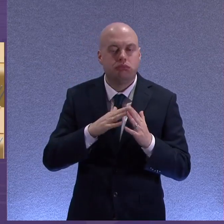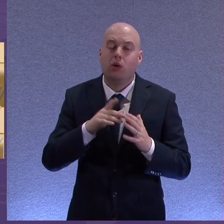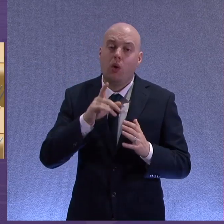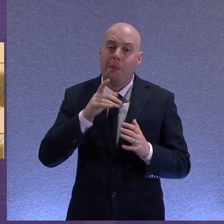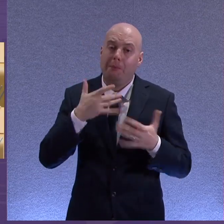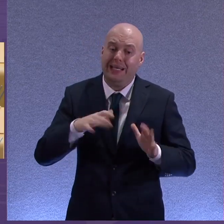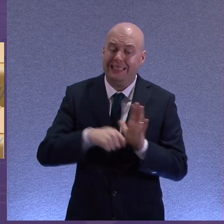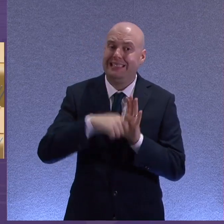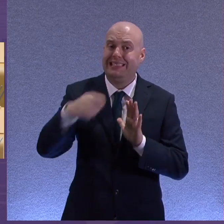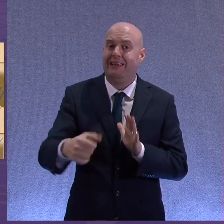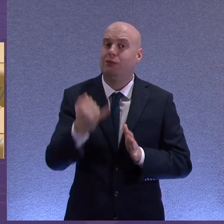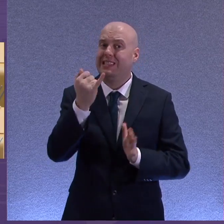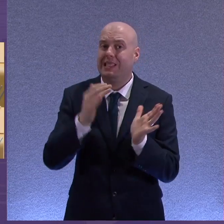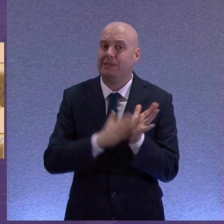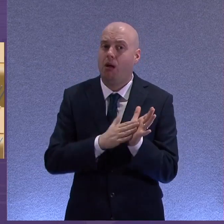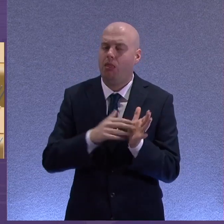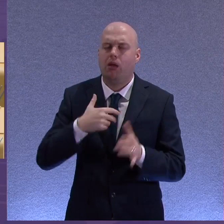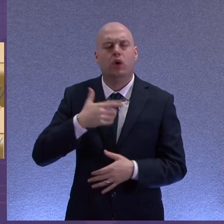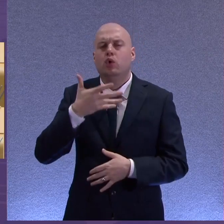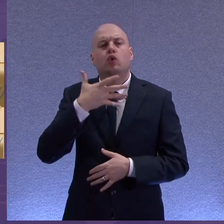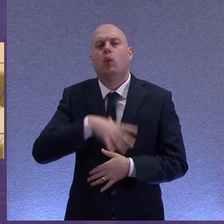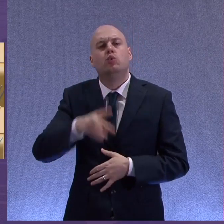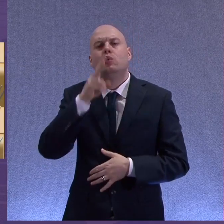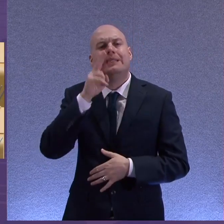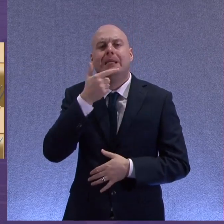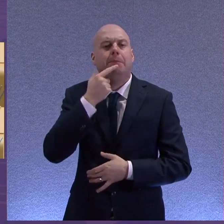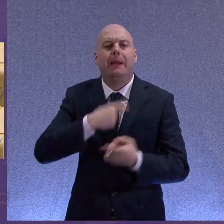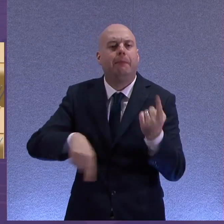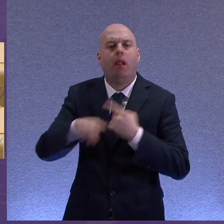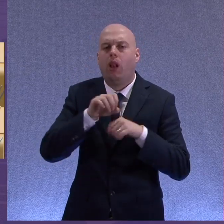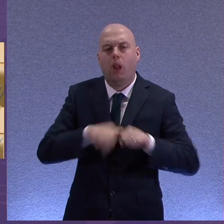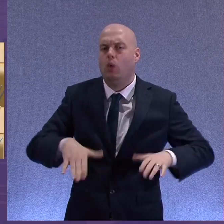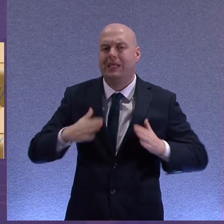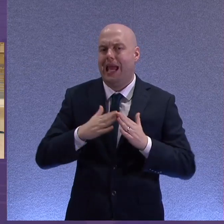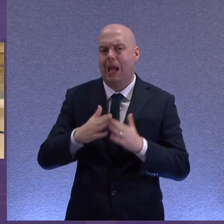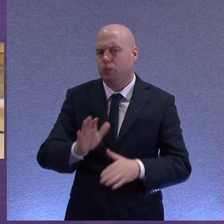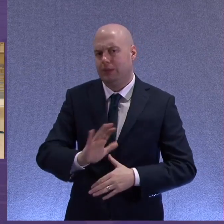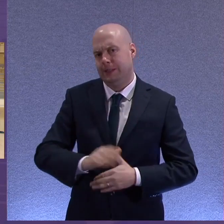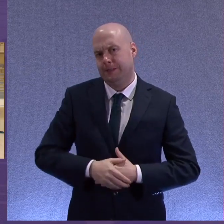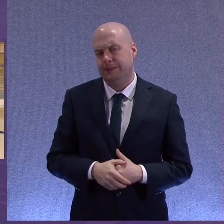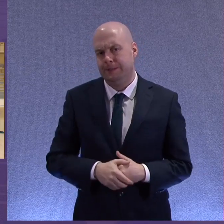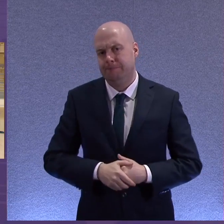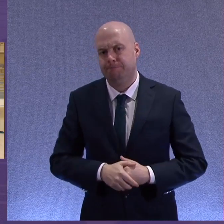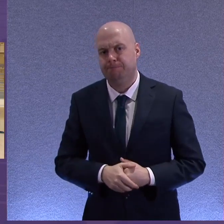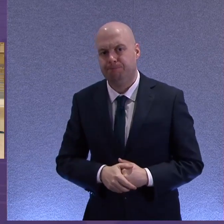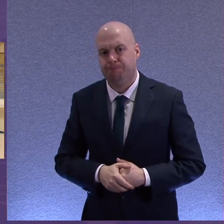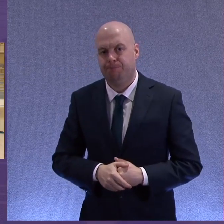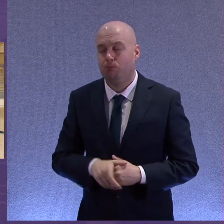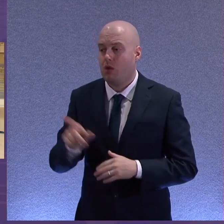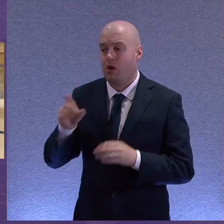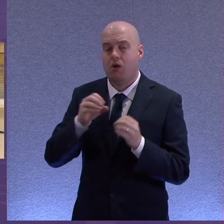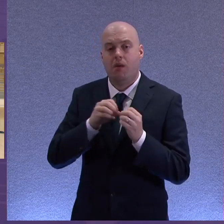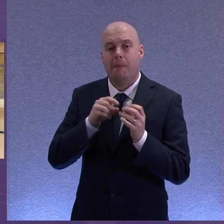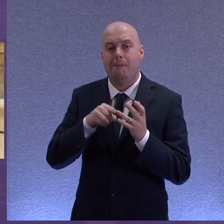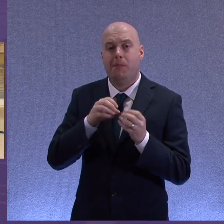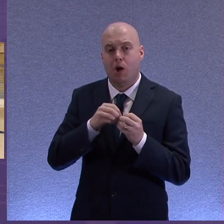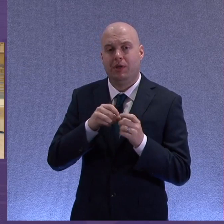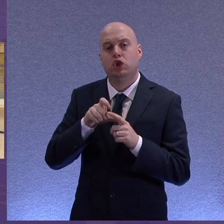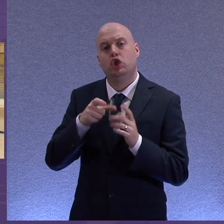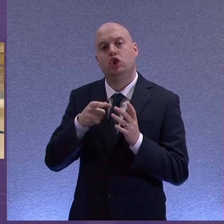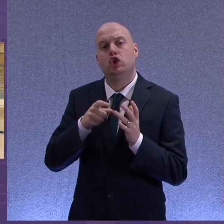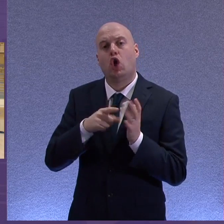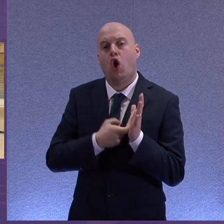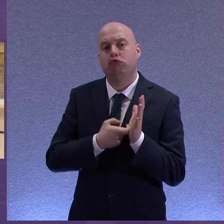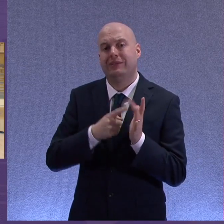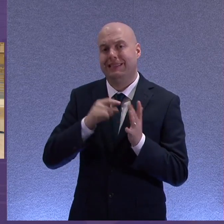anyone lose their house over the head of this pandemic that we're trying to cope with. Bob Doris, to be followed by Murdo